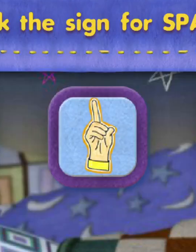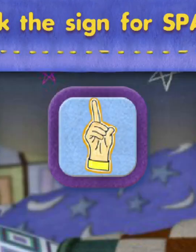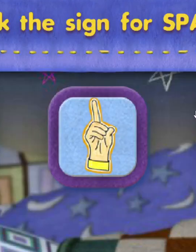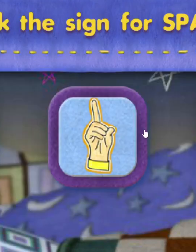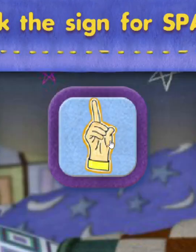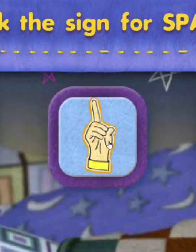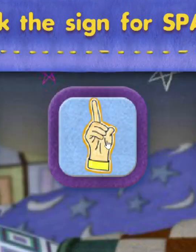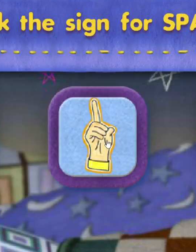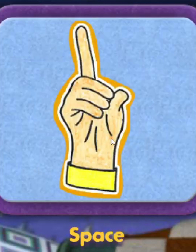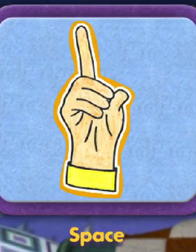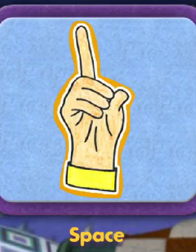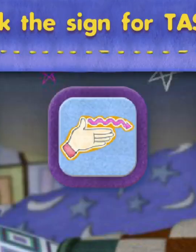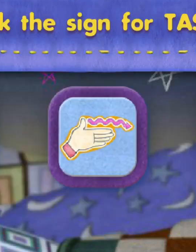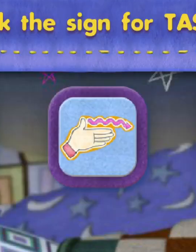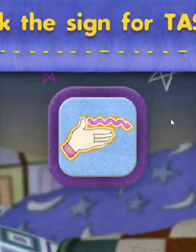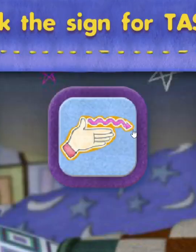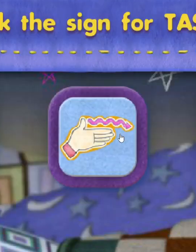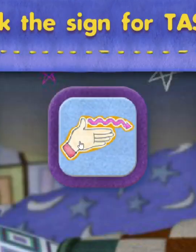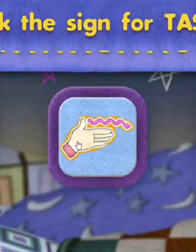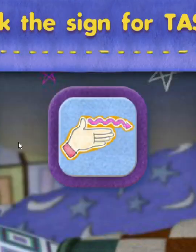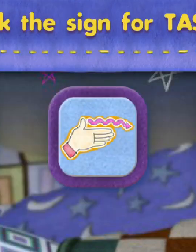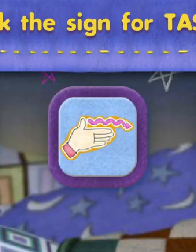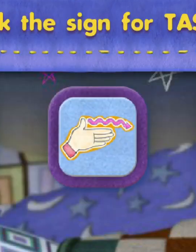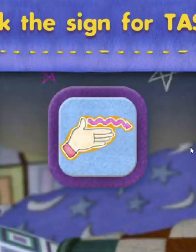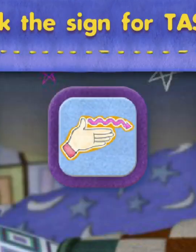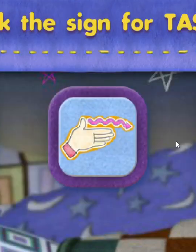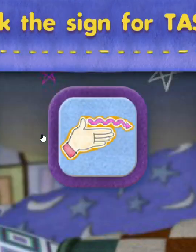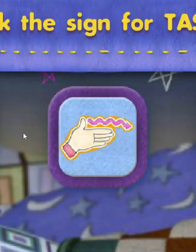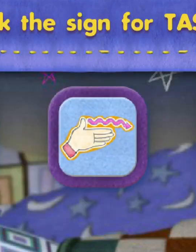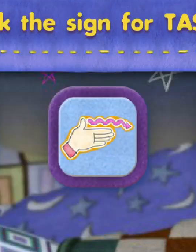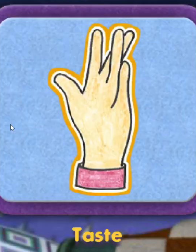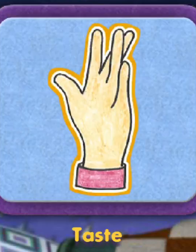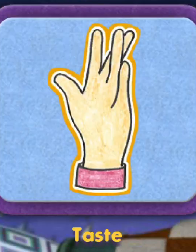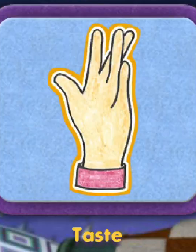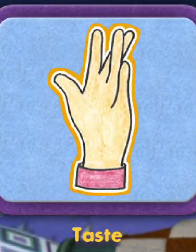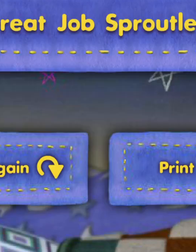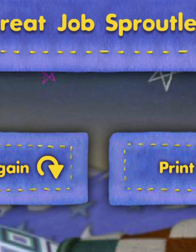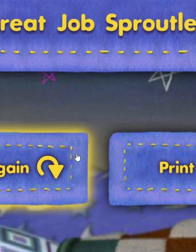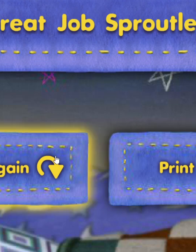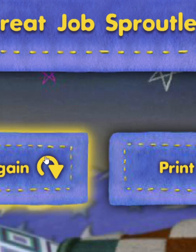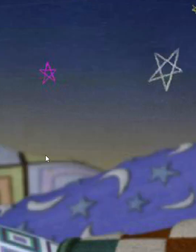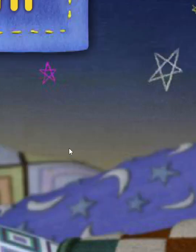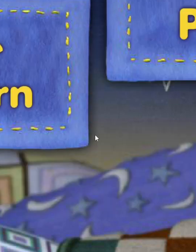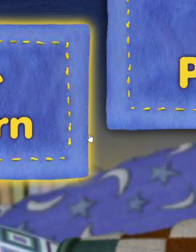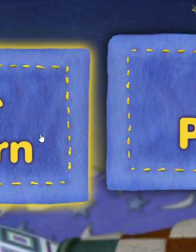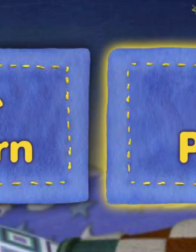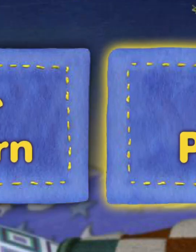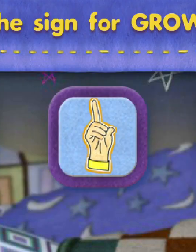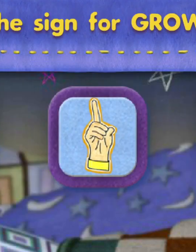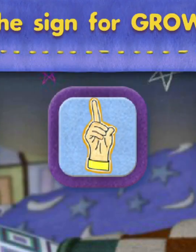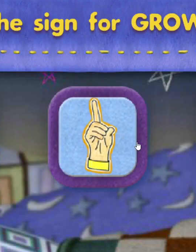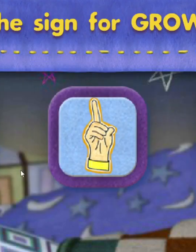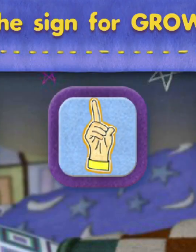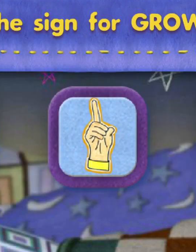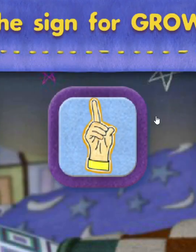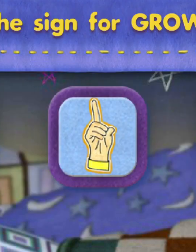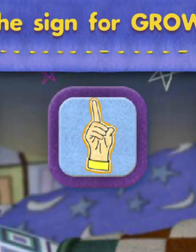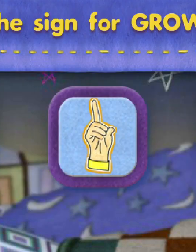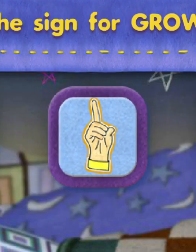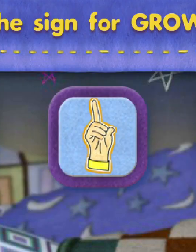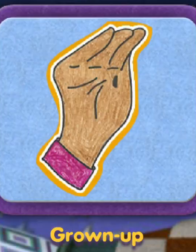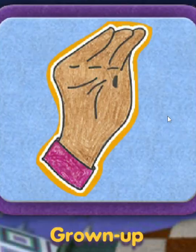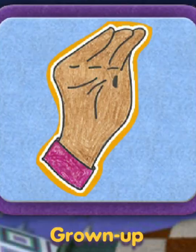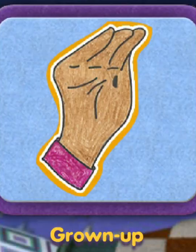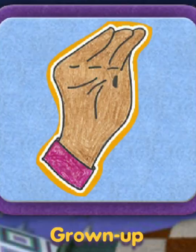sign. Which sign? Your click the sign for taste. You great. Learn which